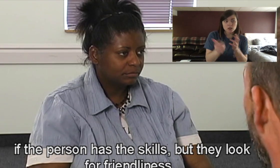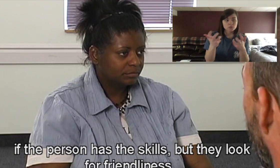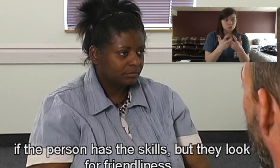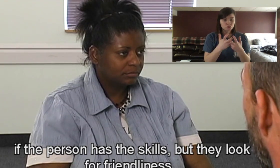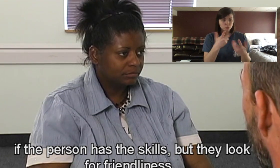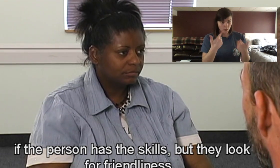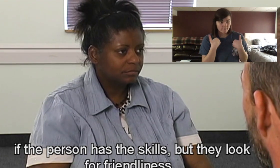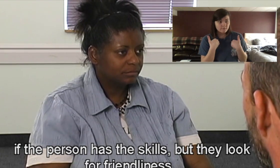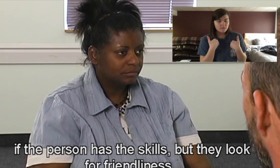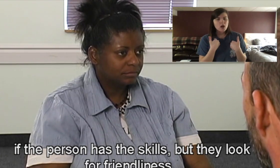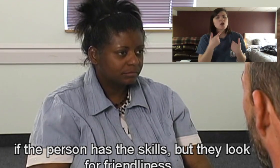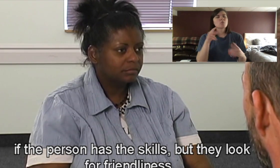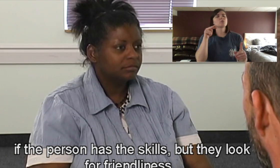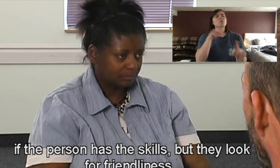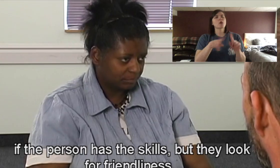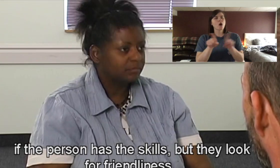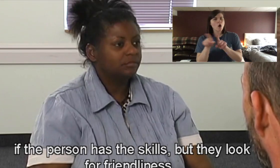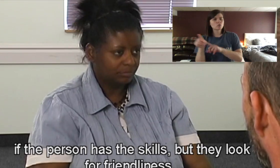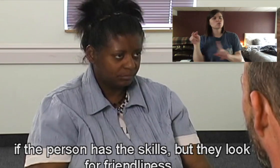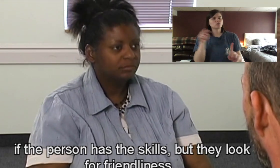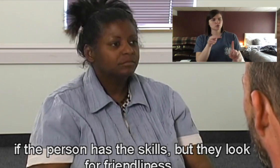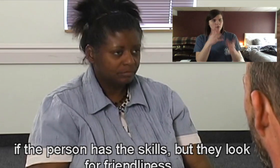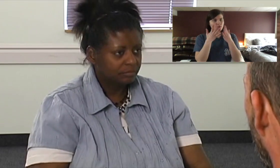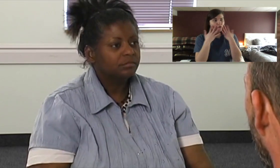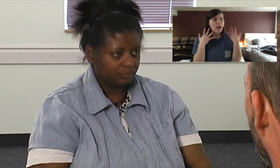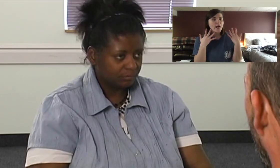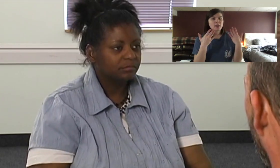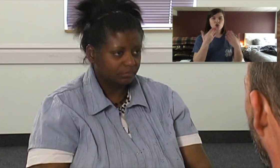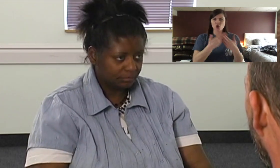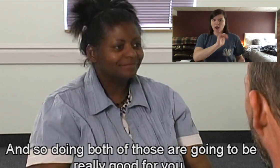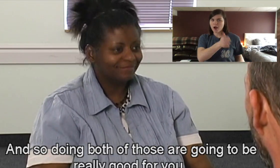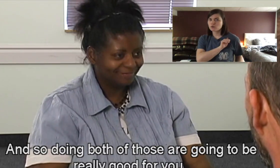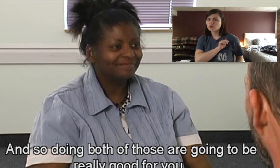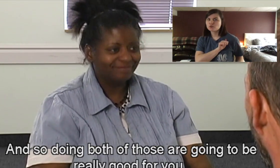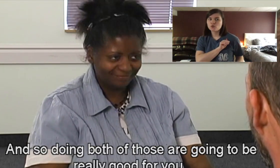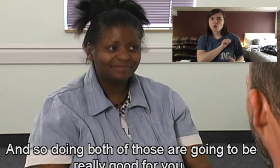skills, but they look for friendliness.